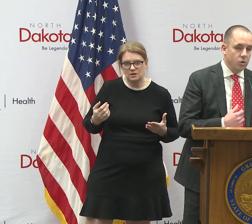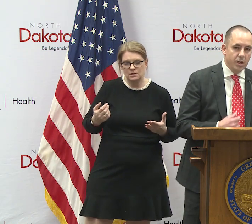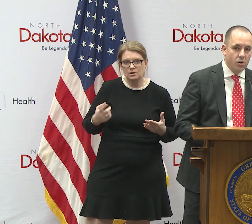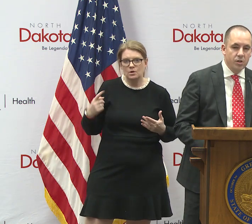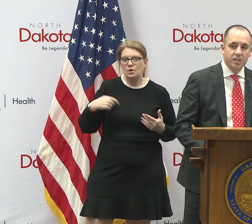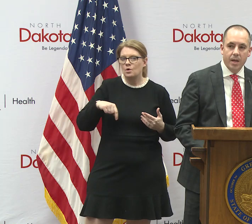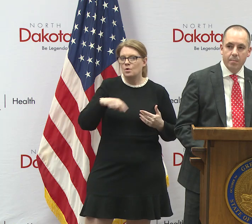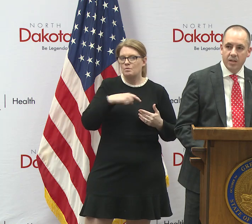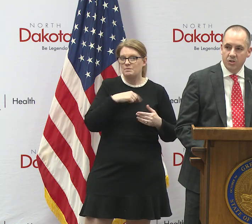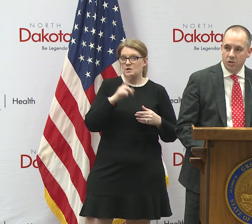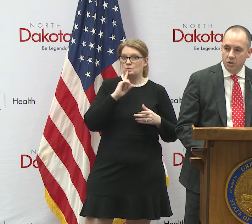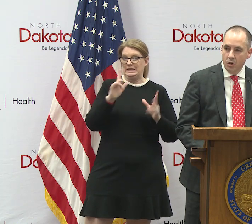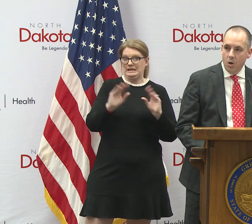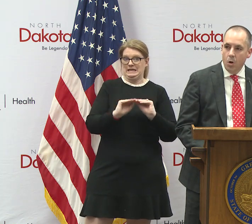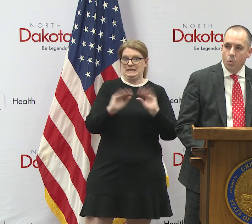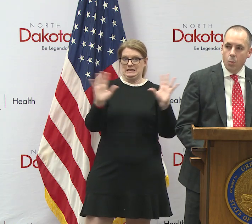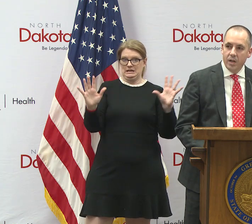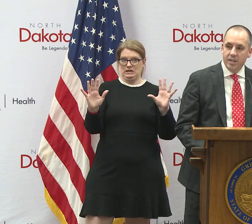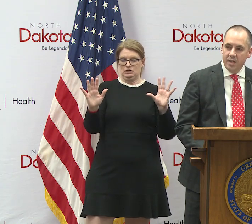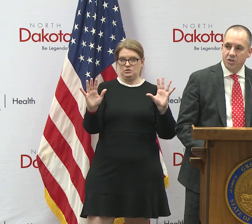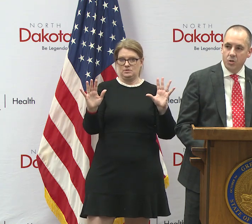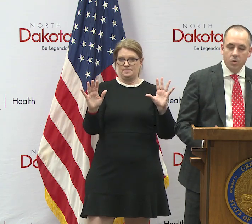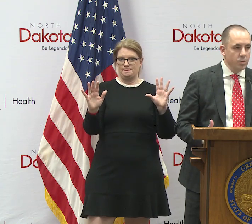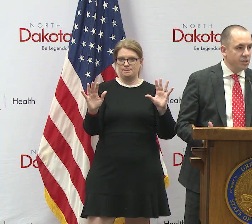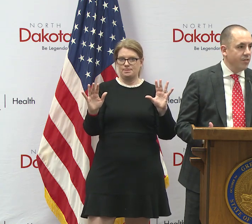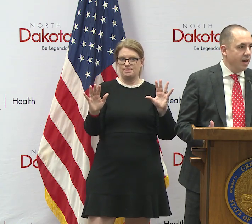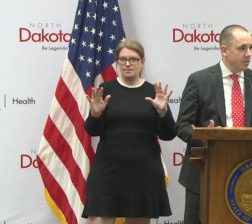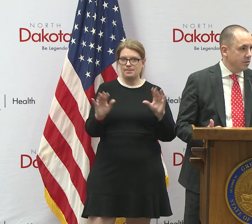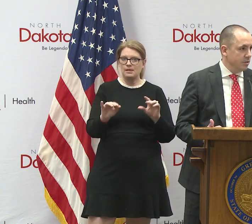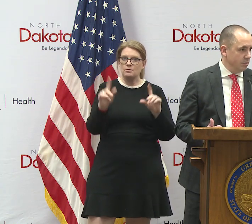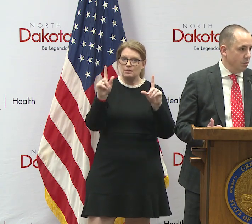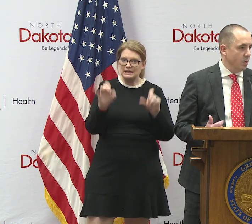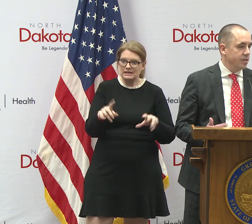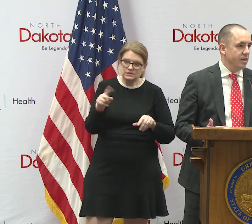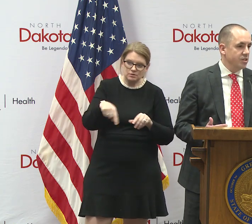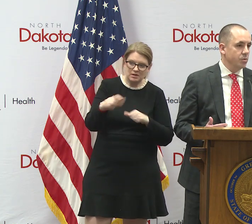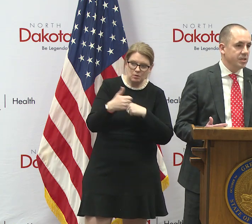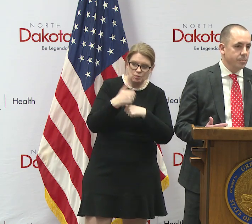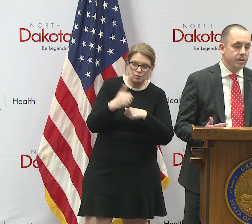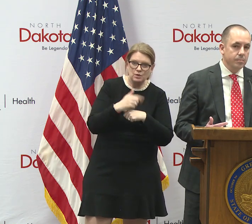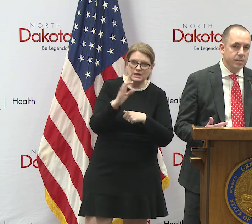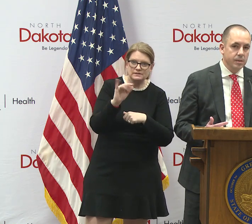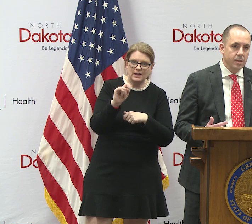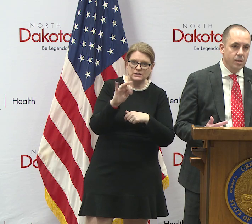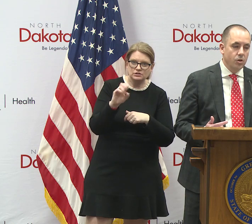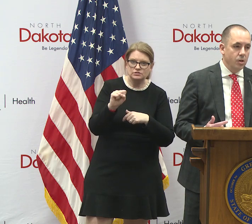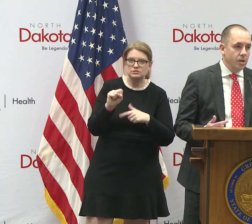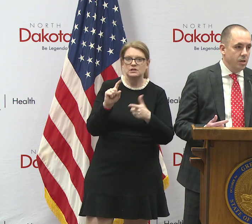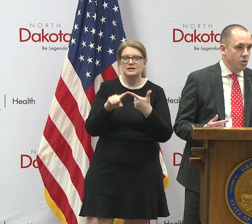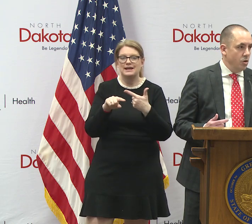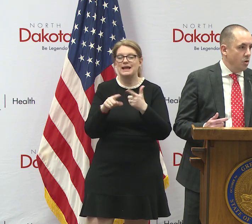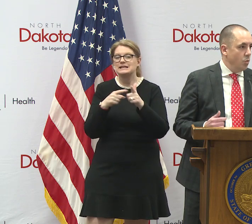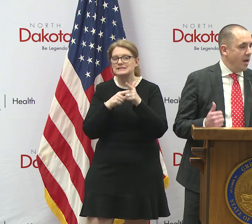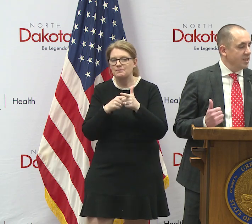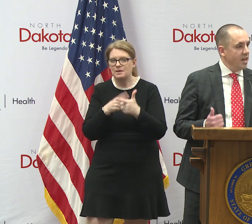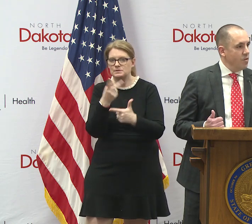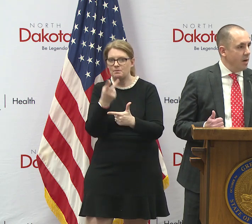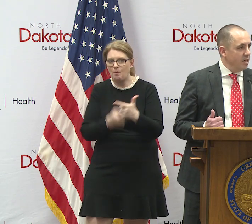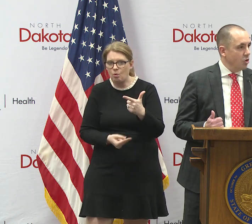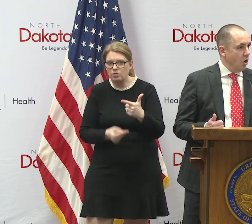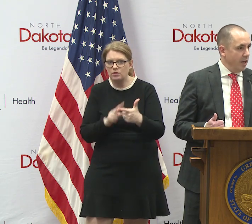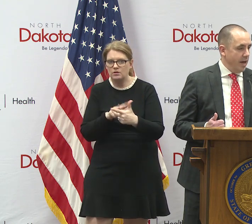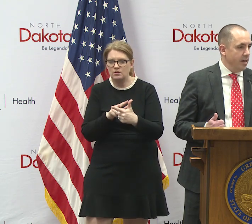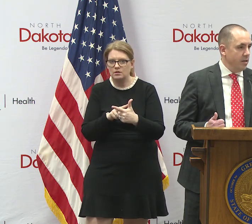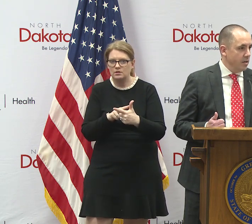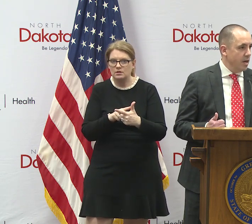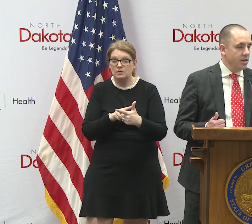that you'll hear the same message. We want to test you with risk factors. We want to test you with symptoms. We ask everybody